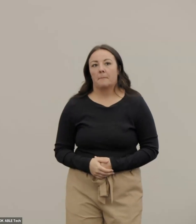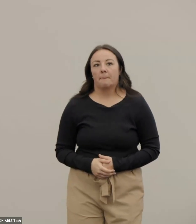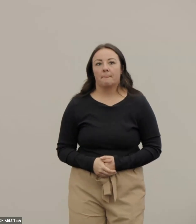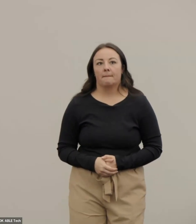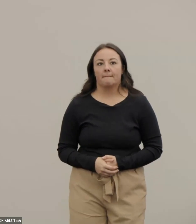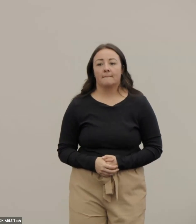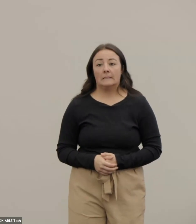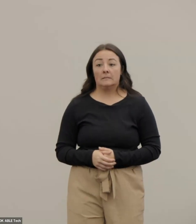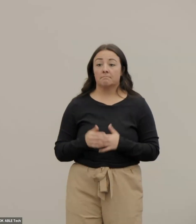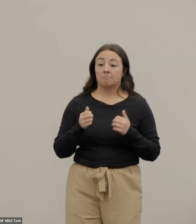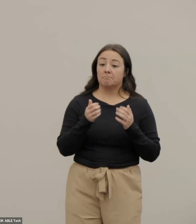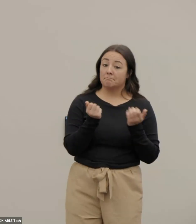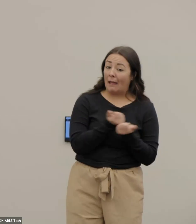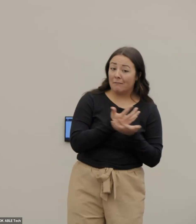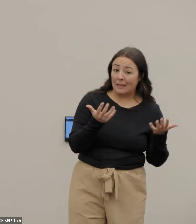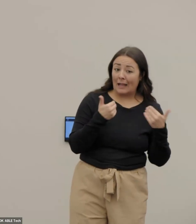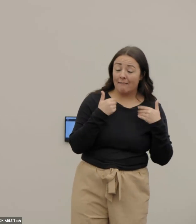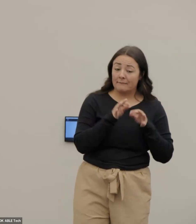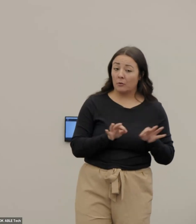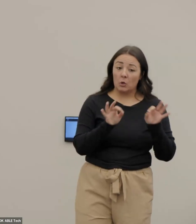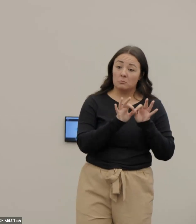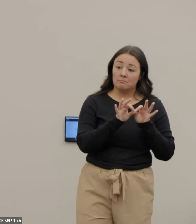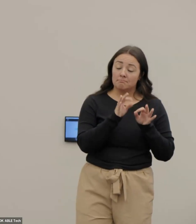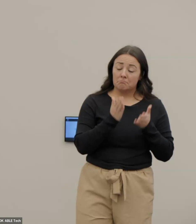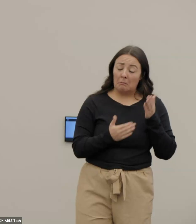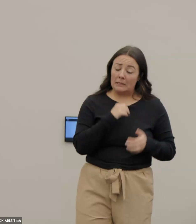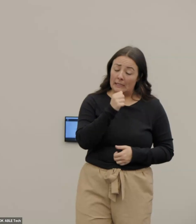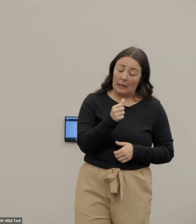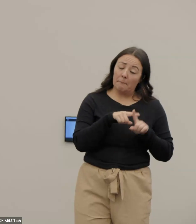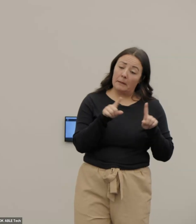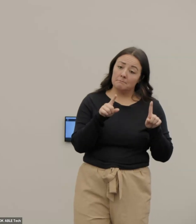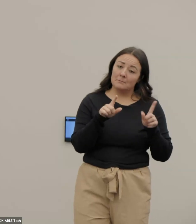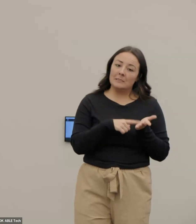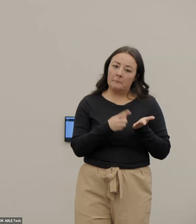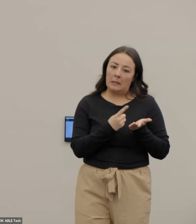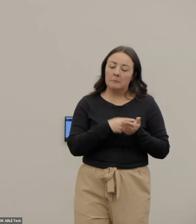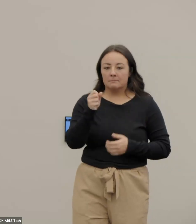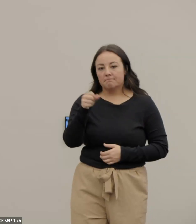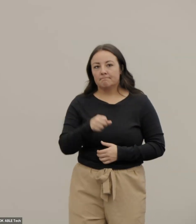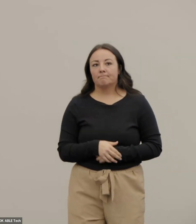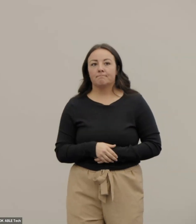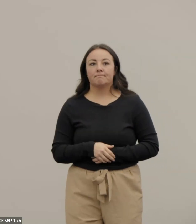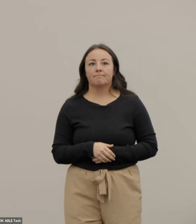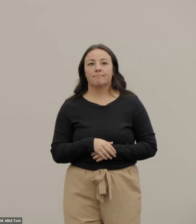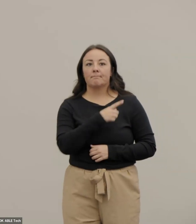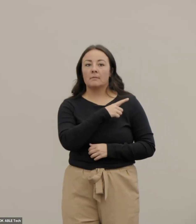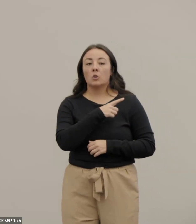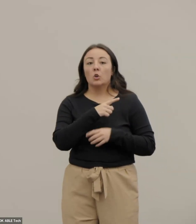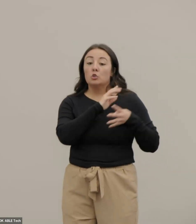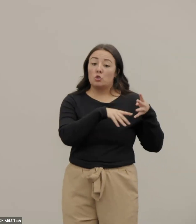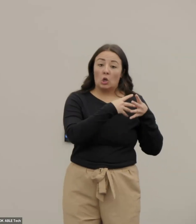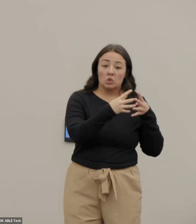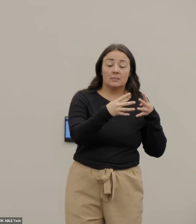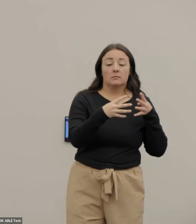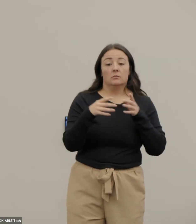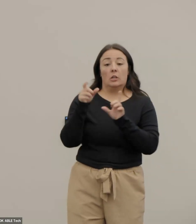Yeah. Does everything have value? Probably not, but sometimes it does. Charts and graphs, I'm going to show you a couple of quick examples here.